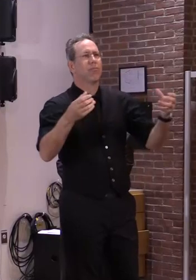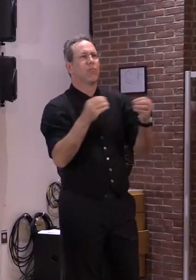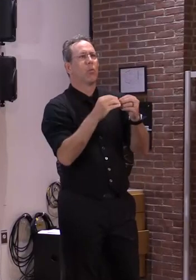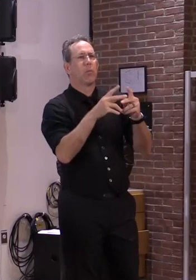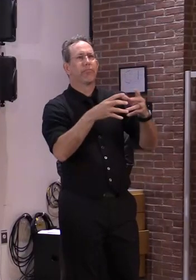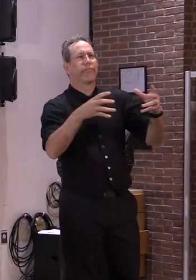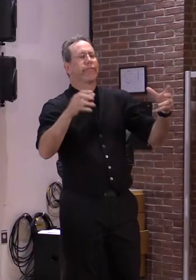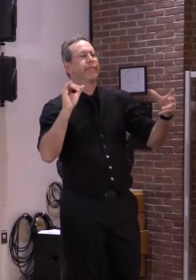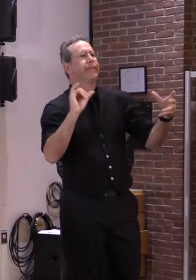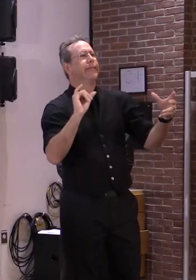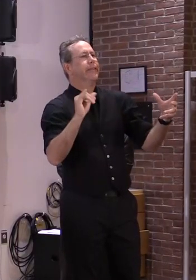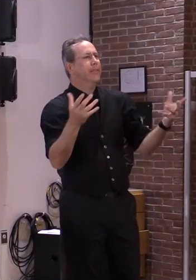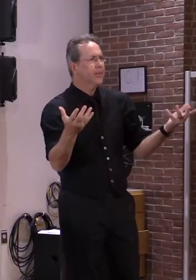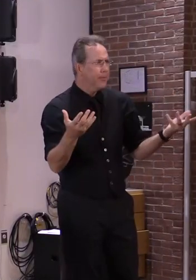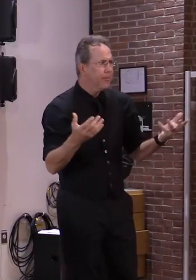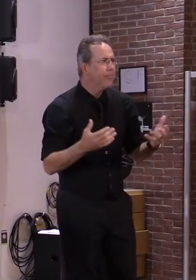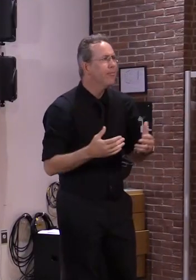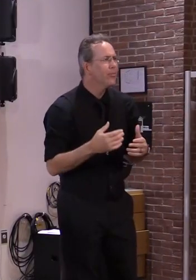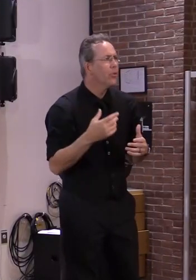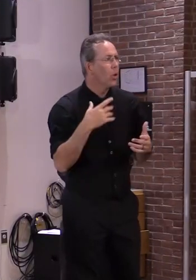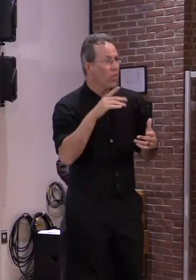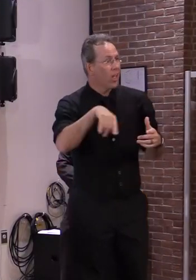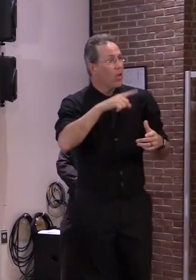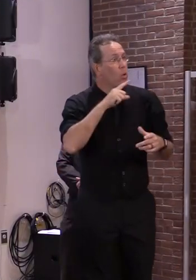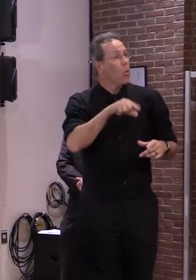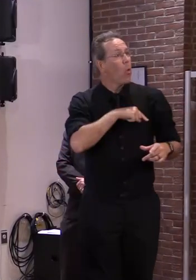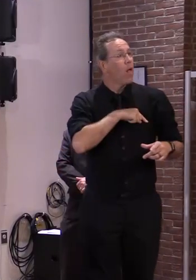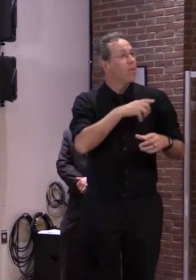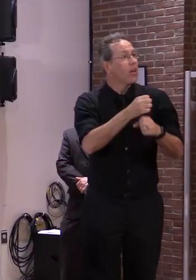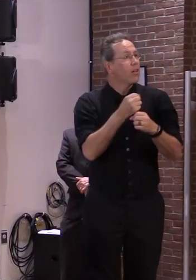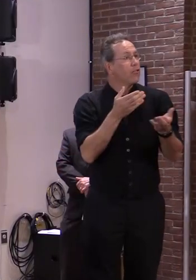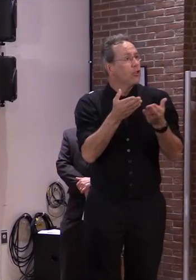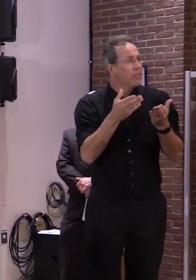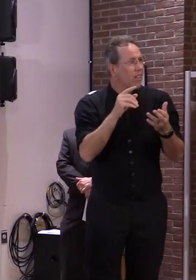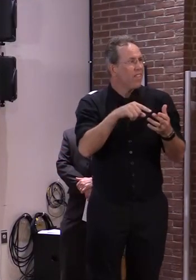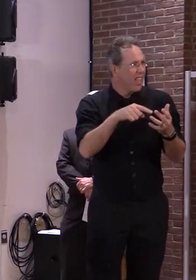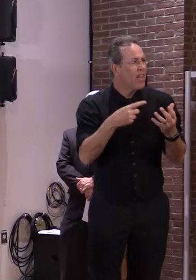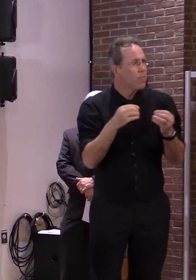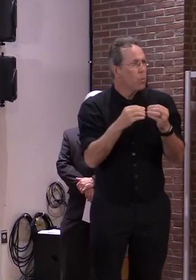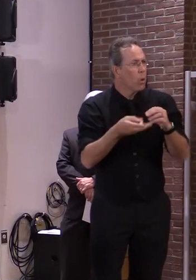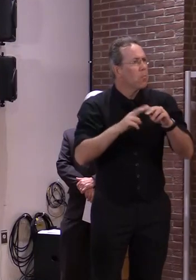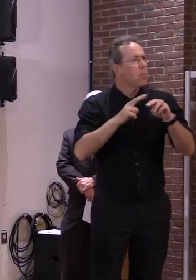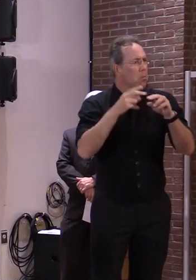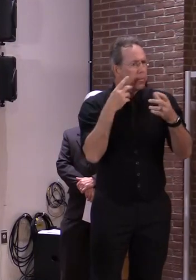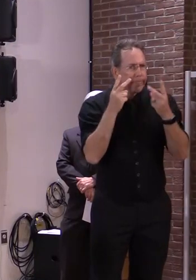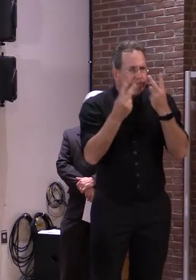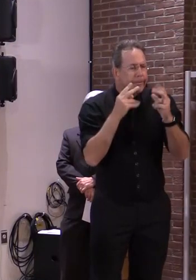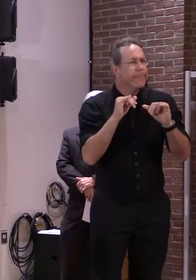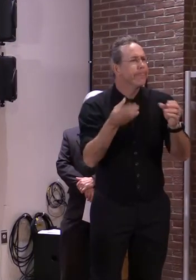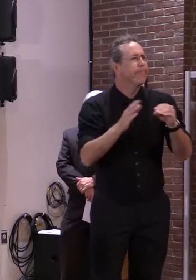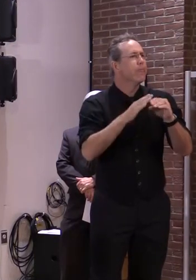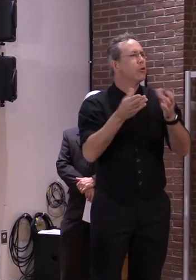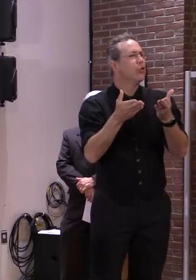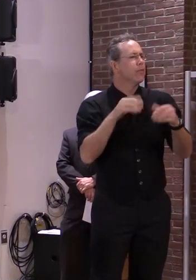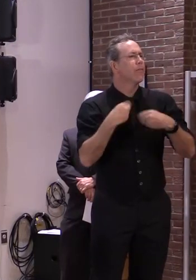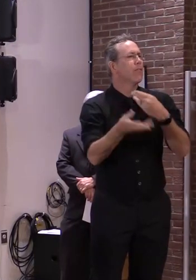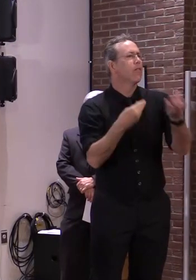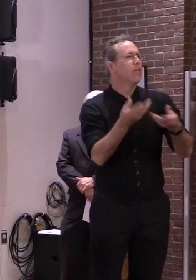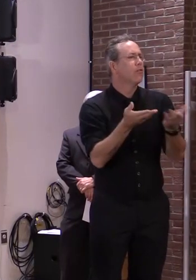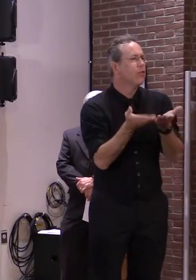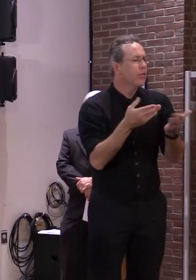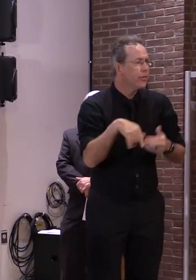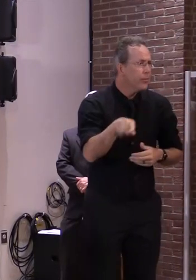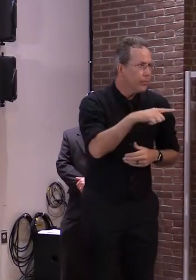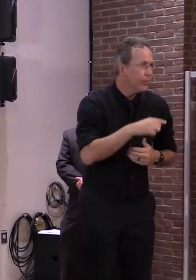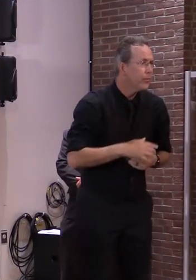we're in a good spot. Obviously, we'll know more as time goes on. And we had a number of